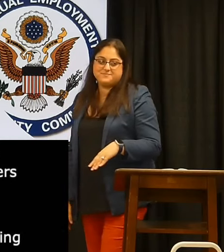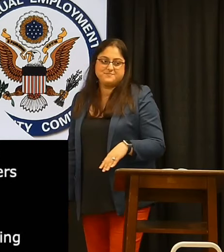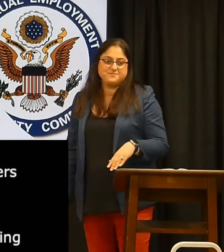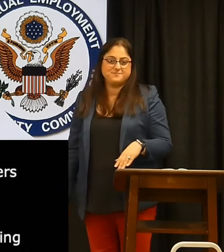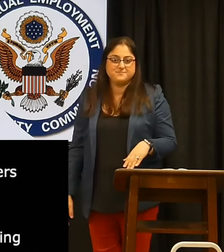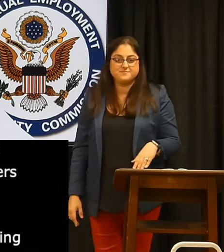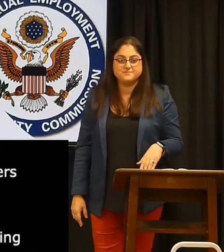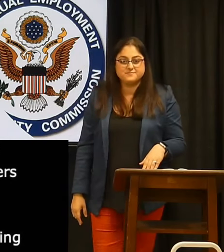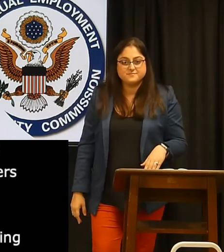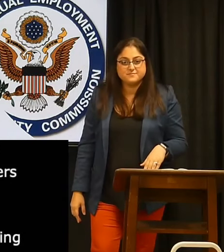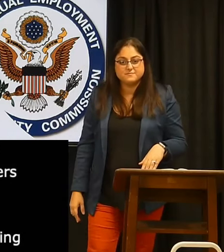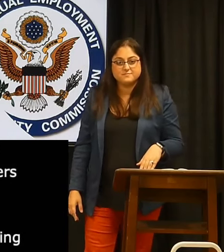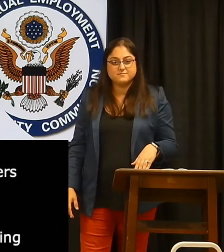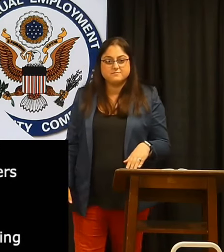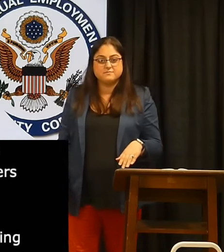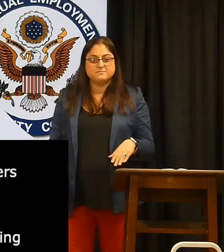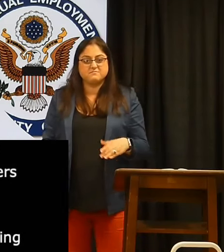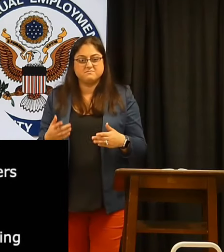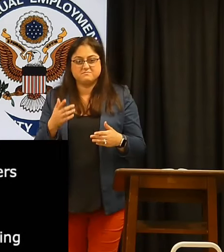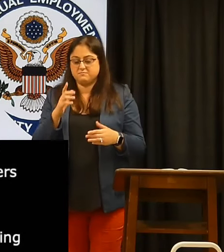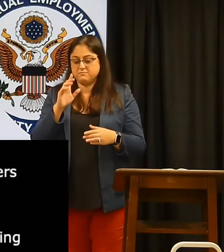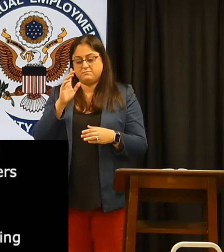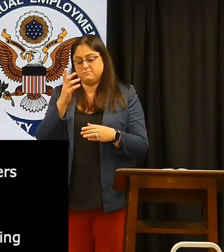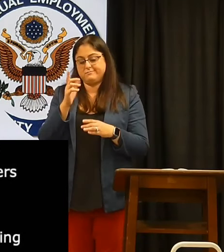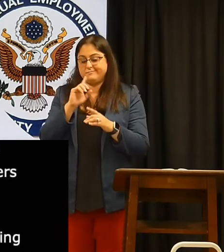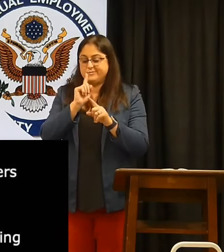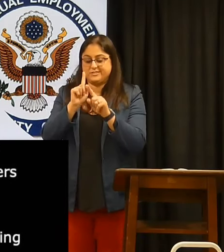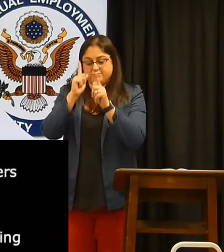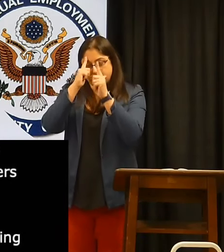I'm not sure. Wow, interesting.